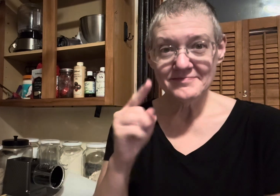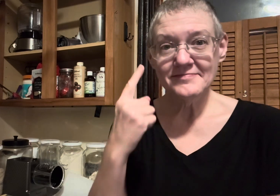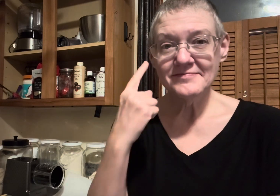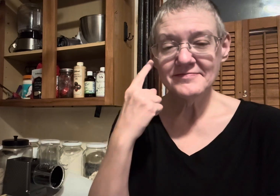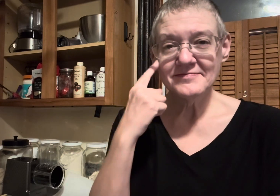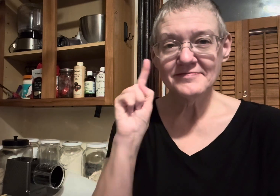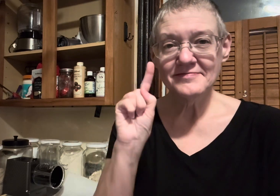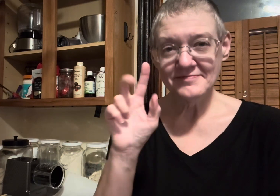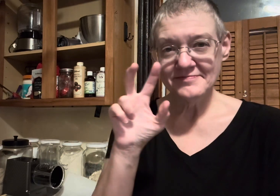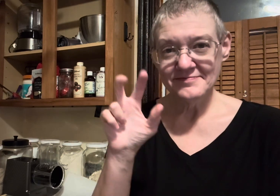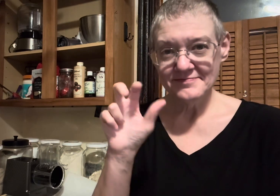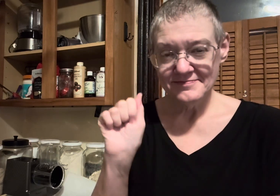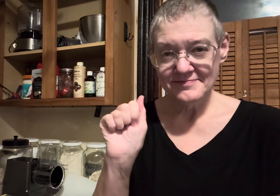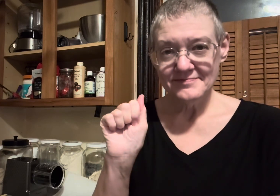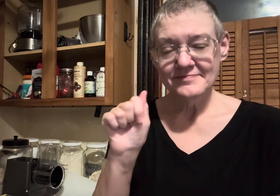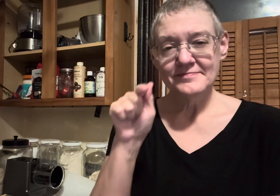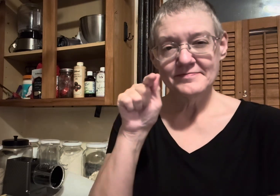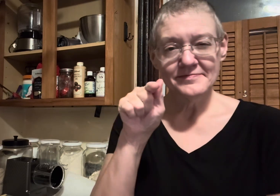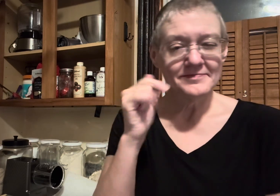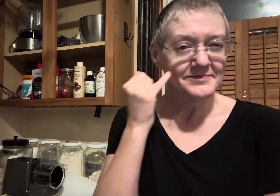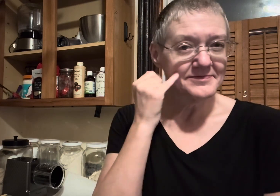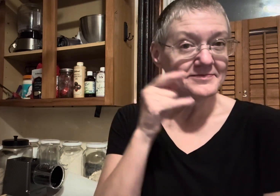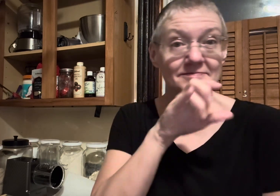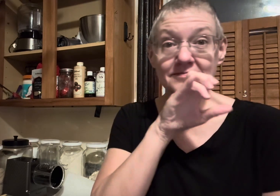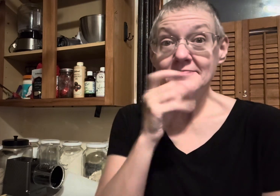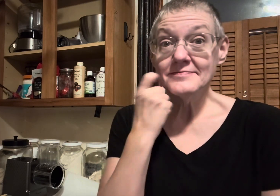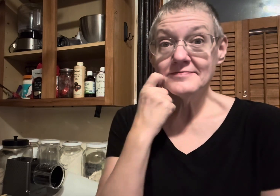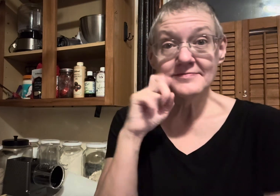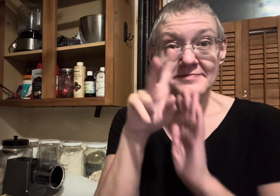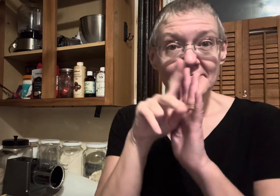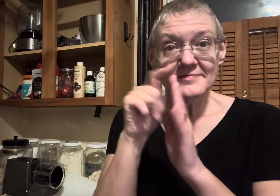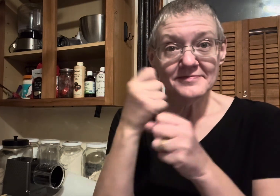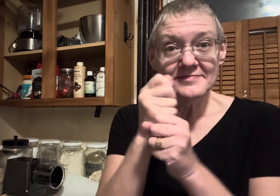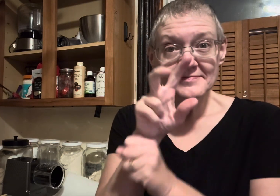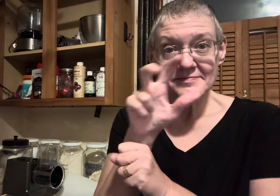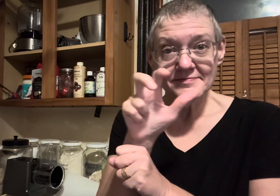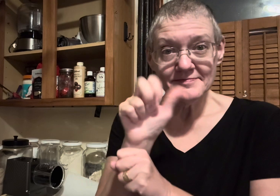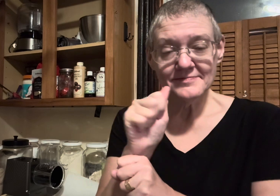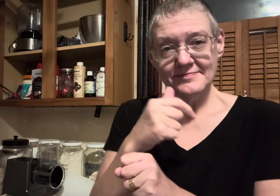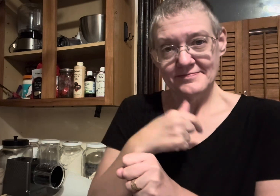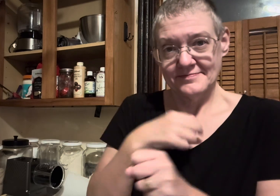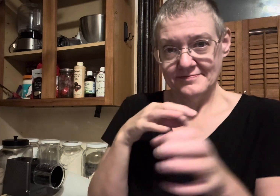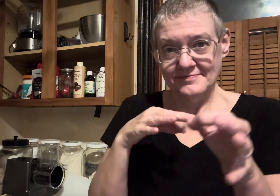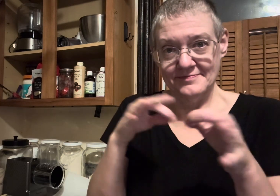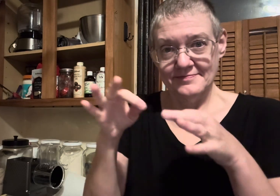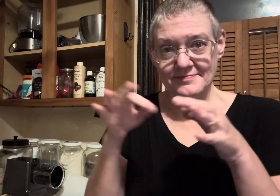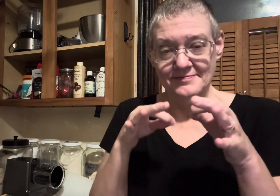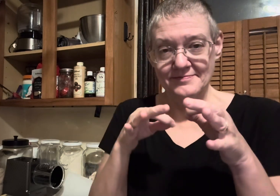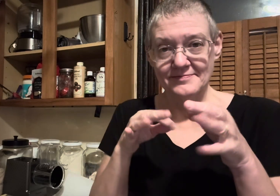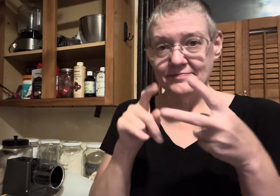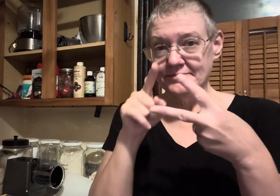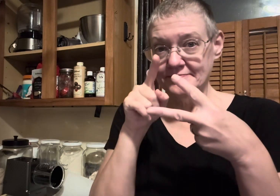Mozzarella for pizza. And if you watched our most recent video about making pizza,